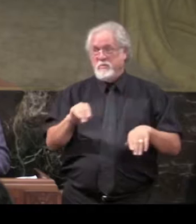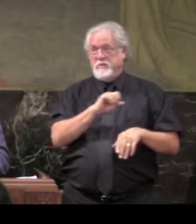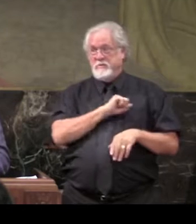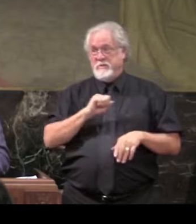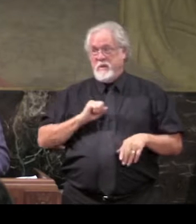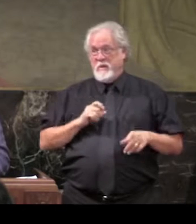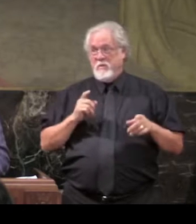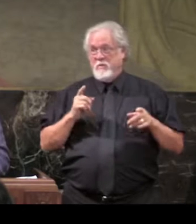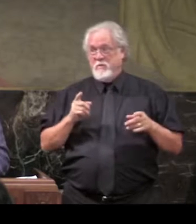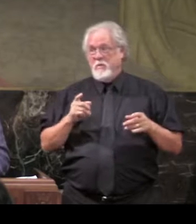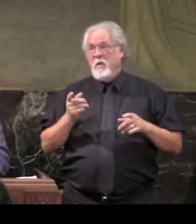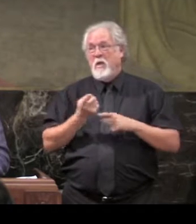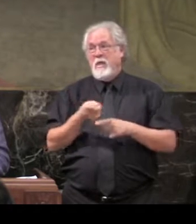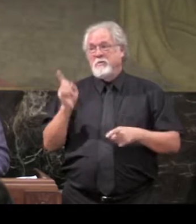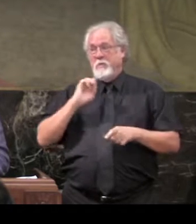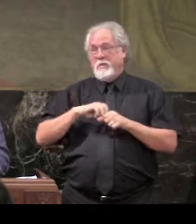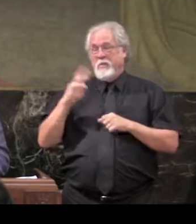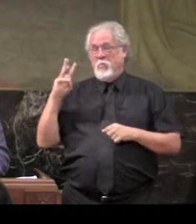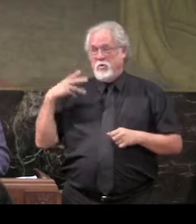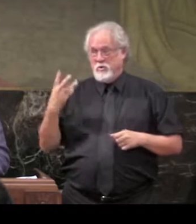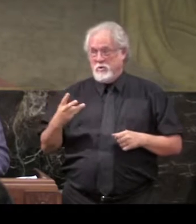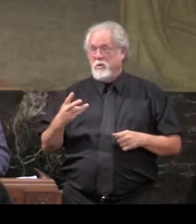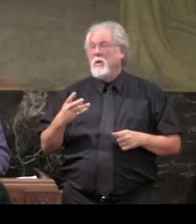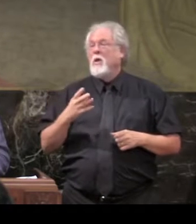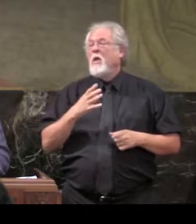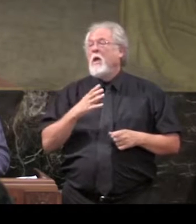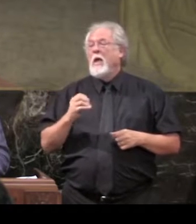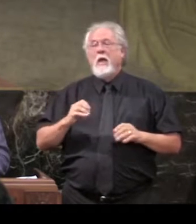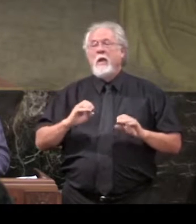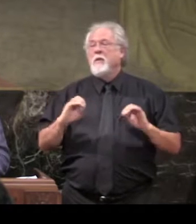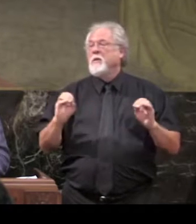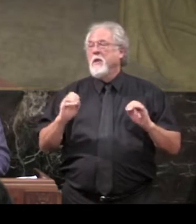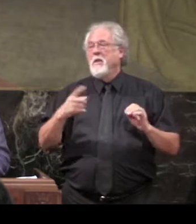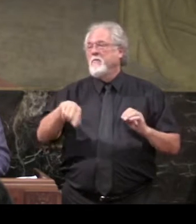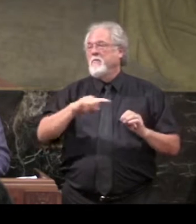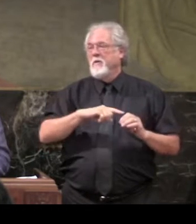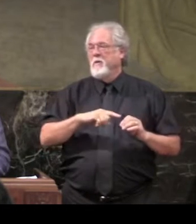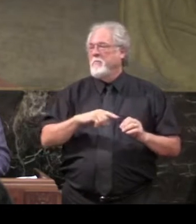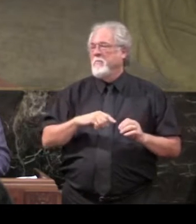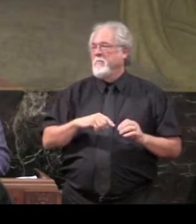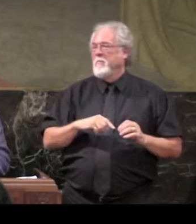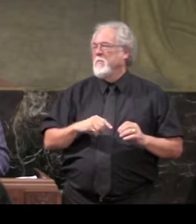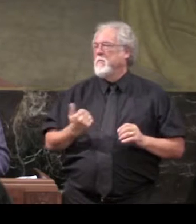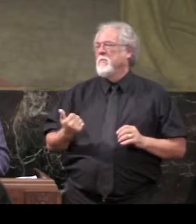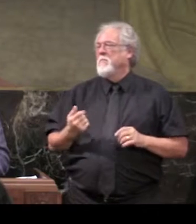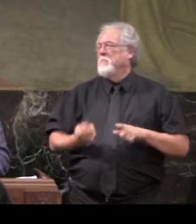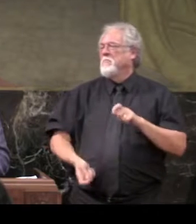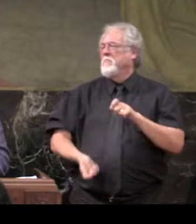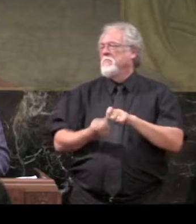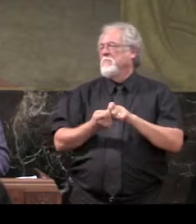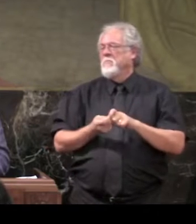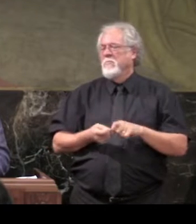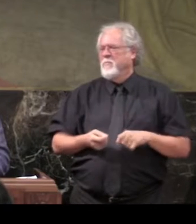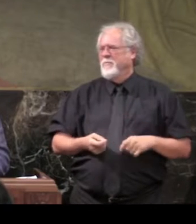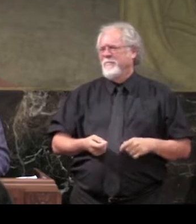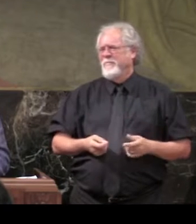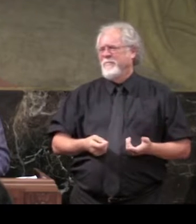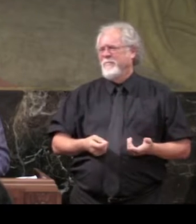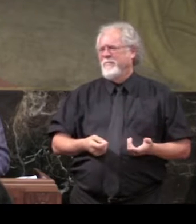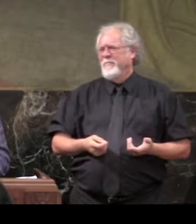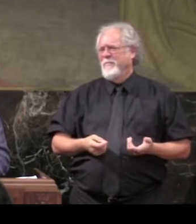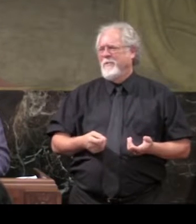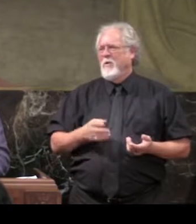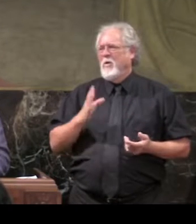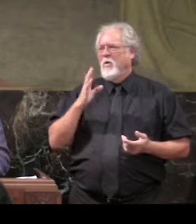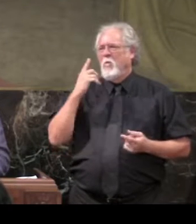Senate last week in Washington, and none of them led me to believe that they would take that